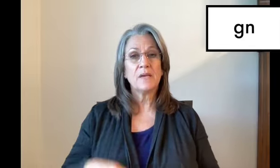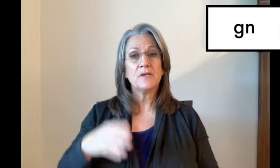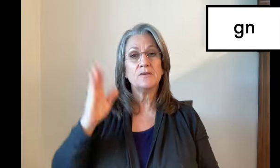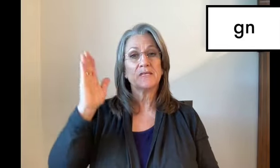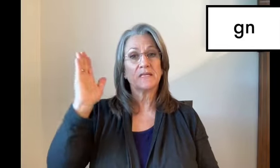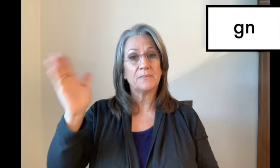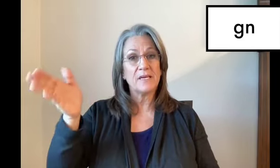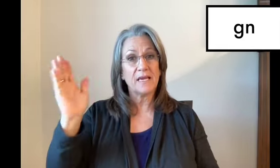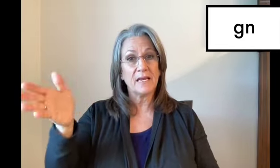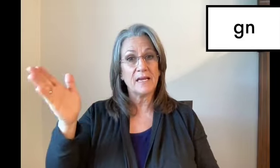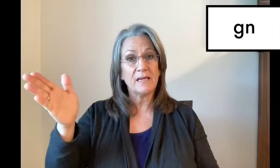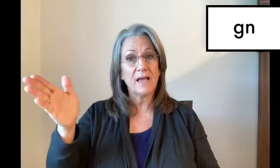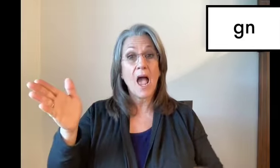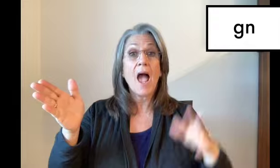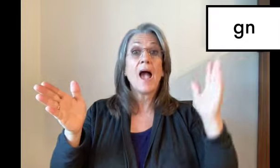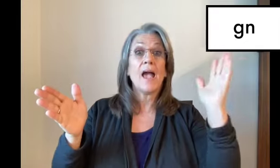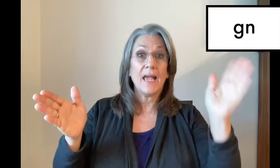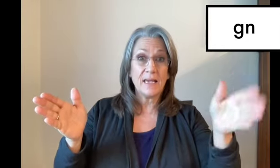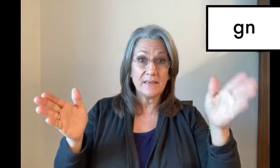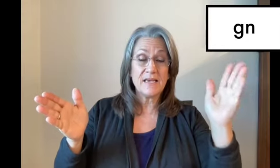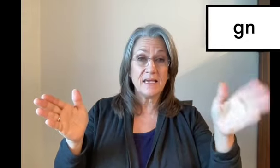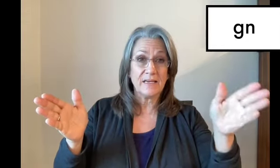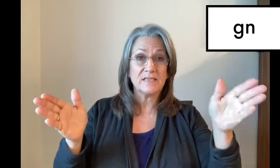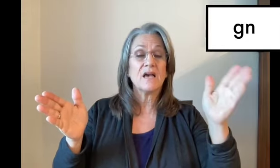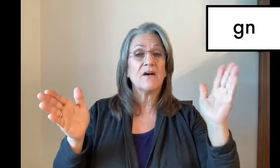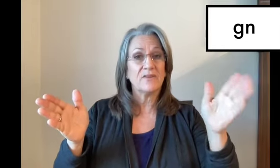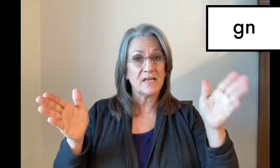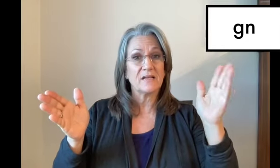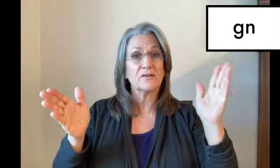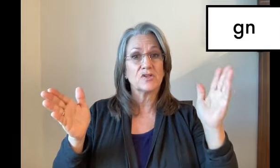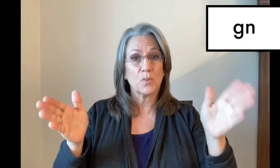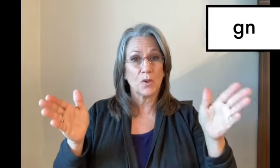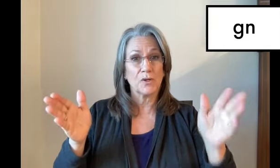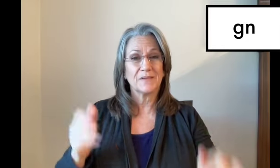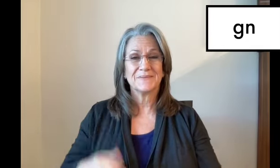used at the beginning and the end of an English word.